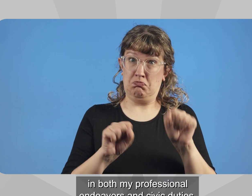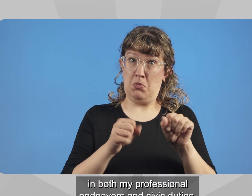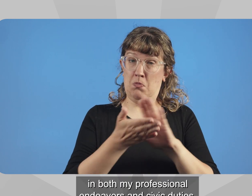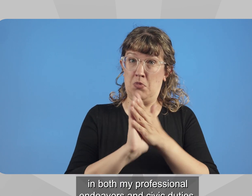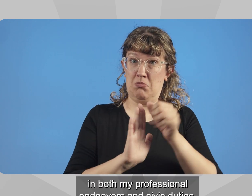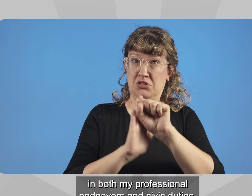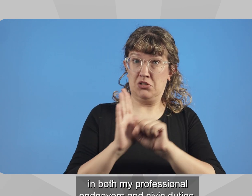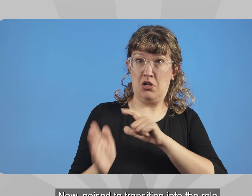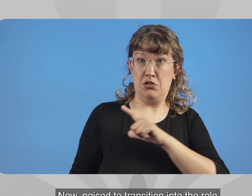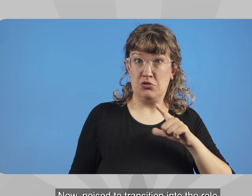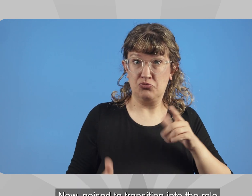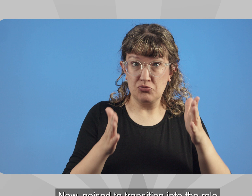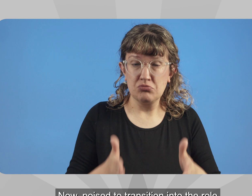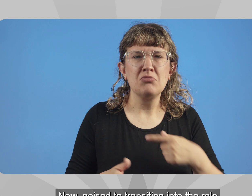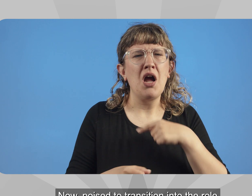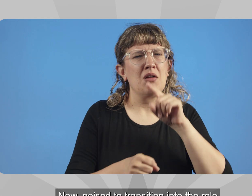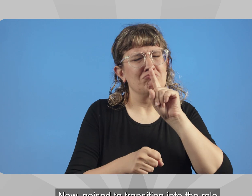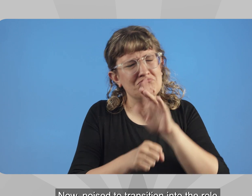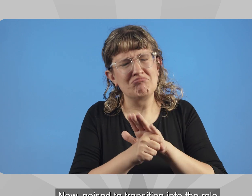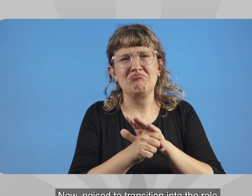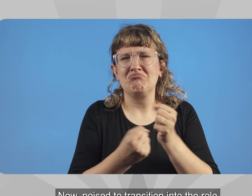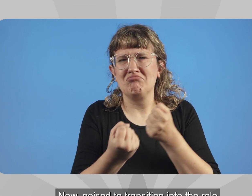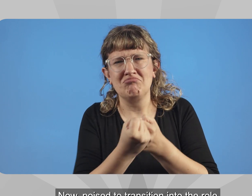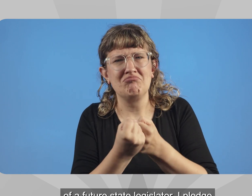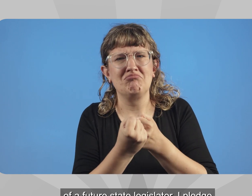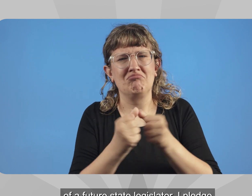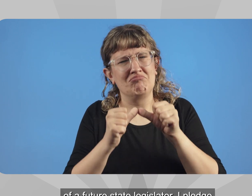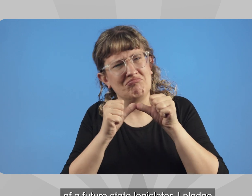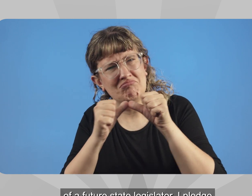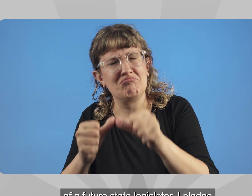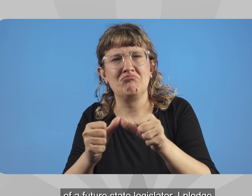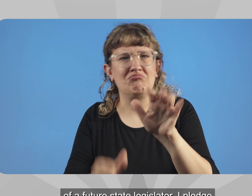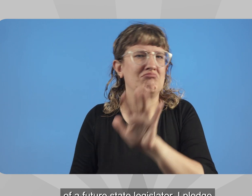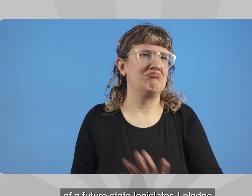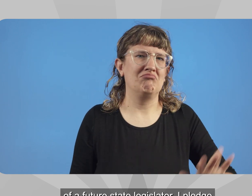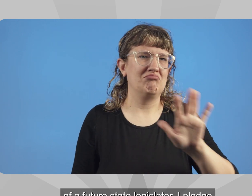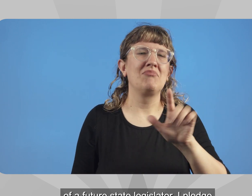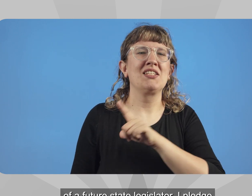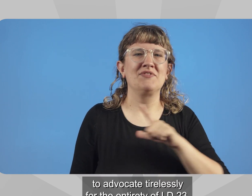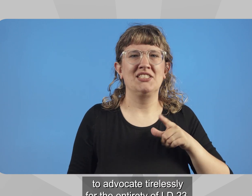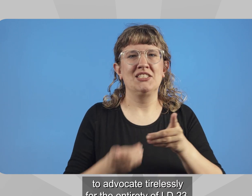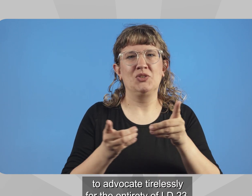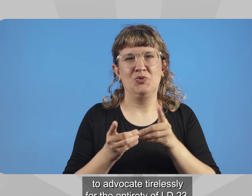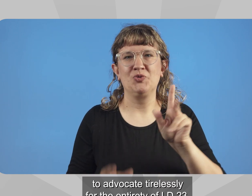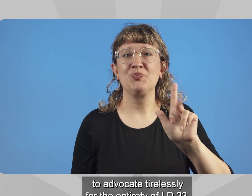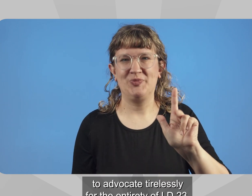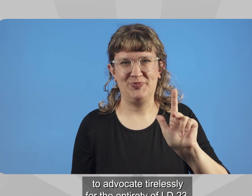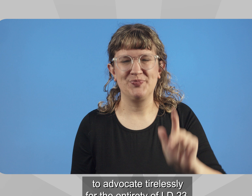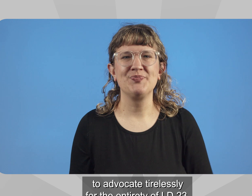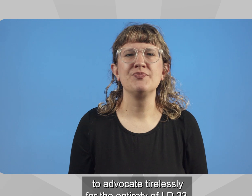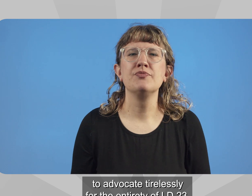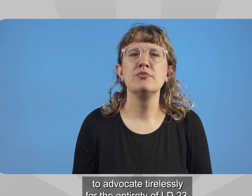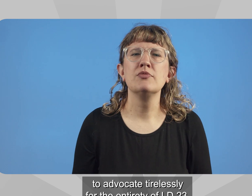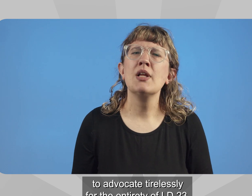civic duties. Now, poised to transition into the role of a future state legislator, I pledge to advocate